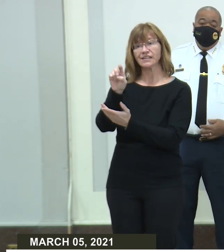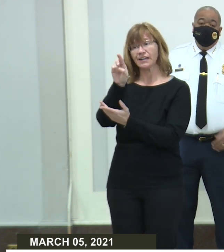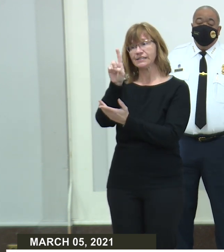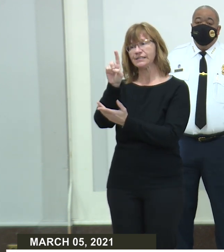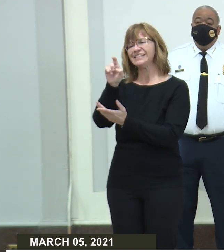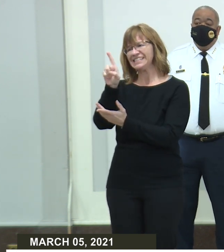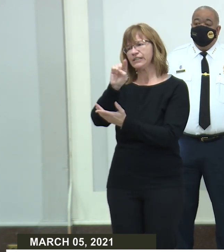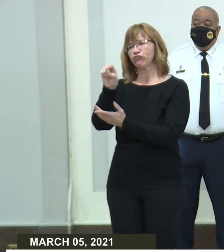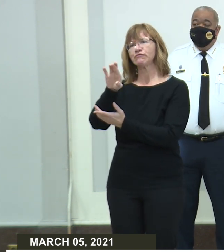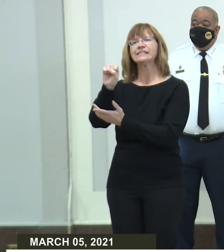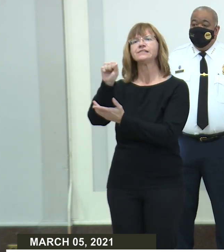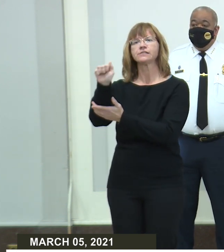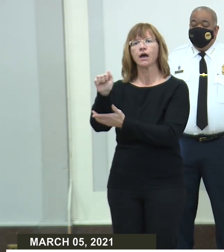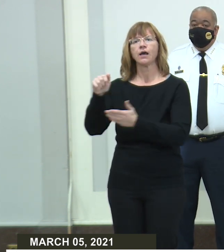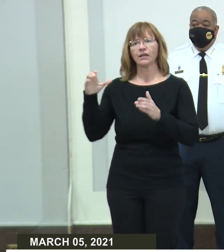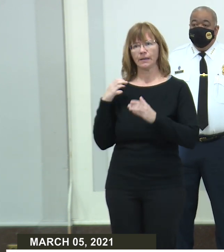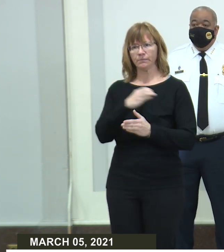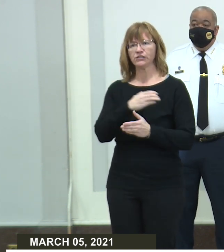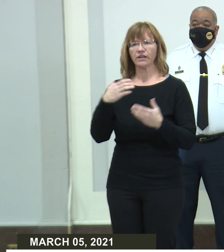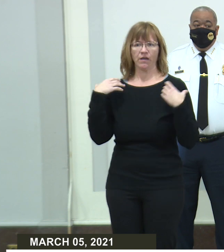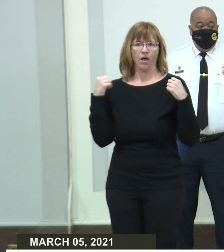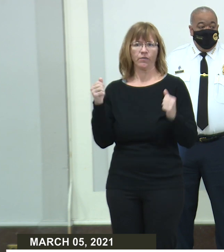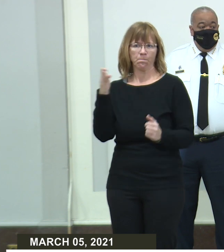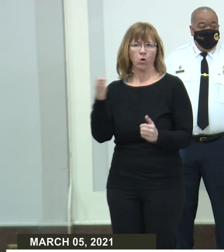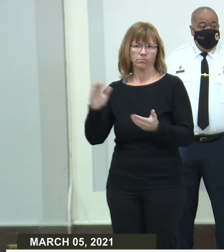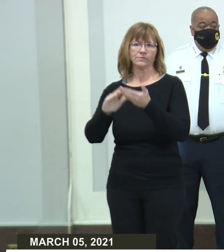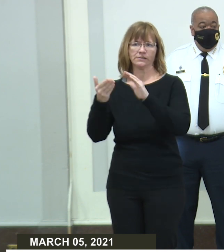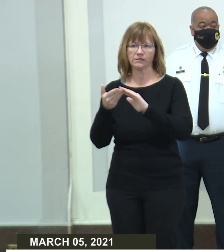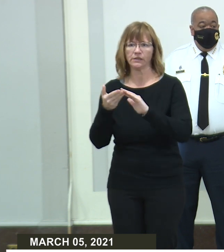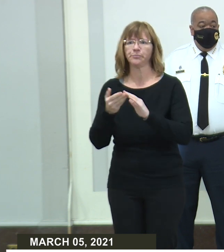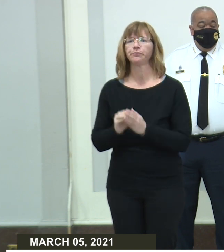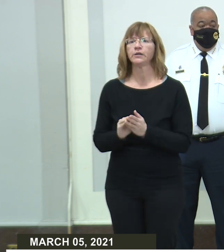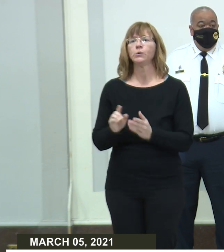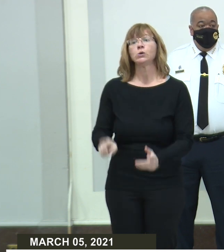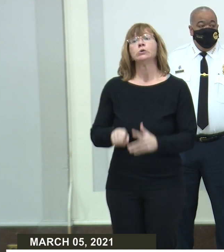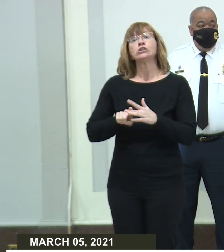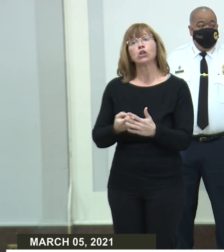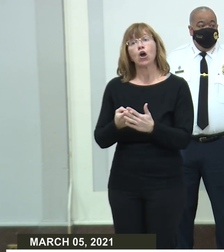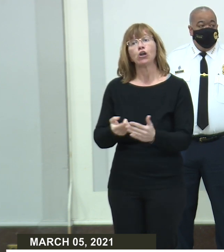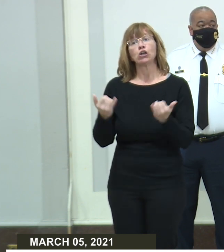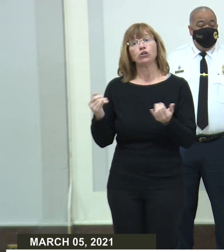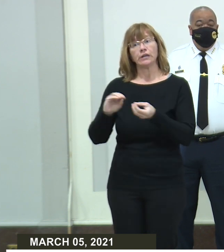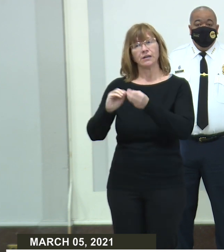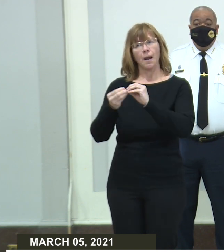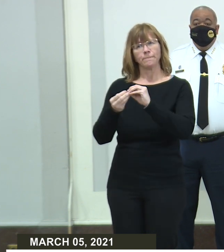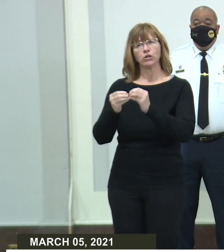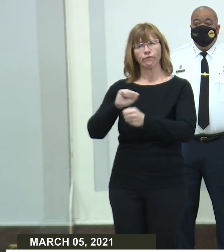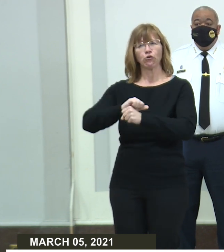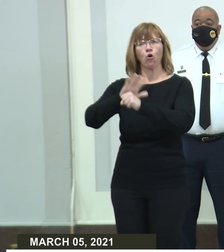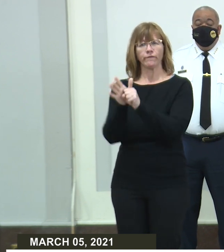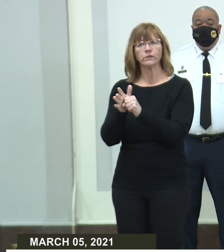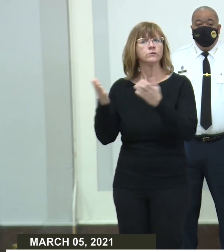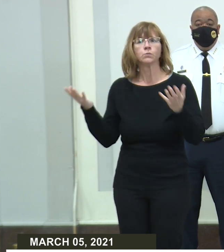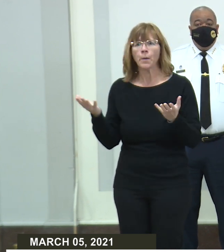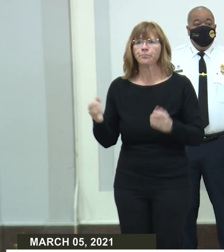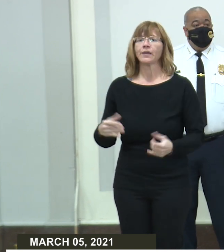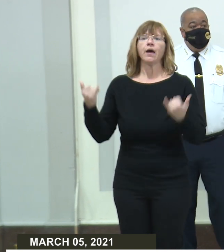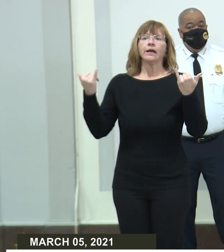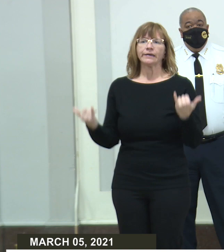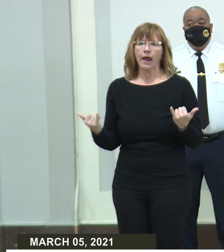Harrison. We're going to start off today with current COVID numbers. As of today, we've